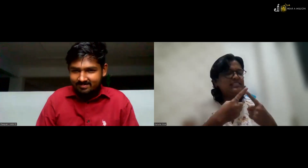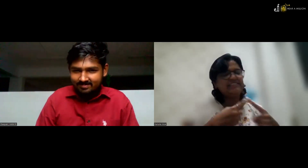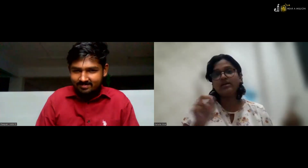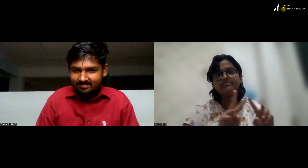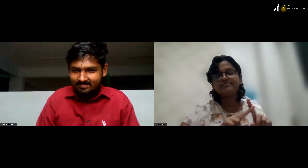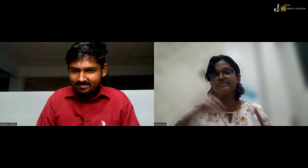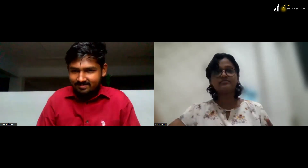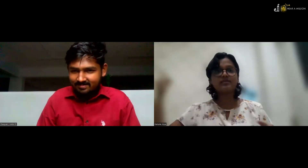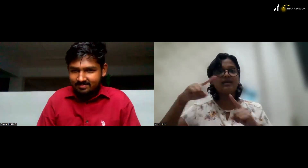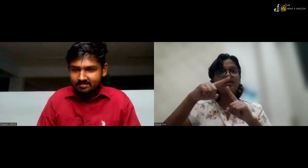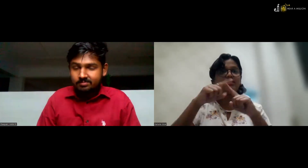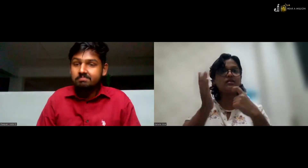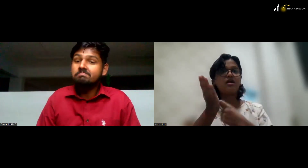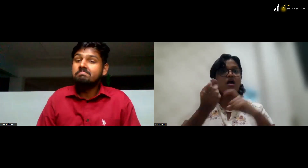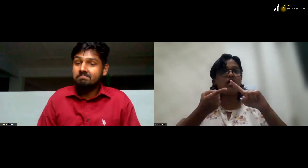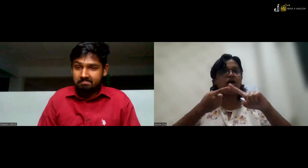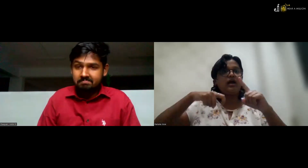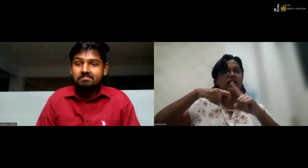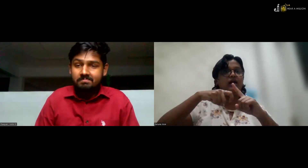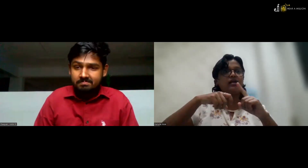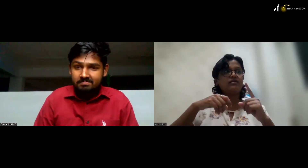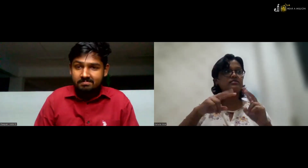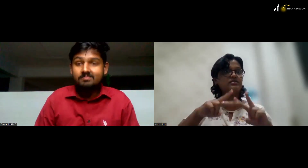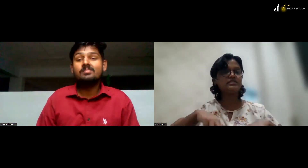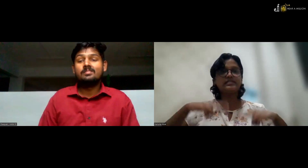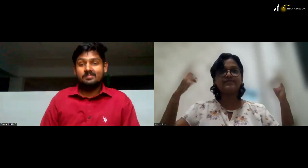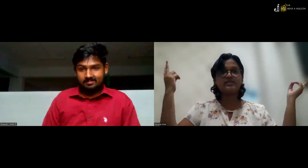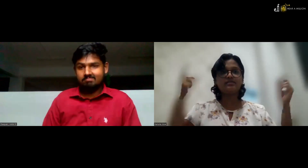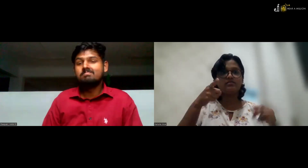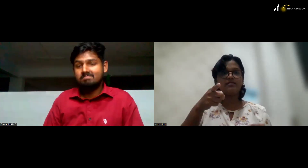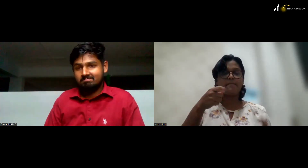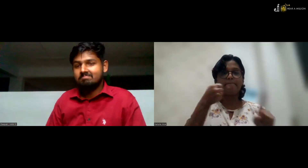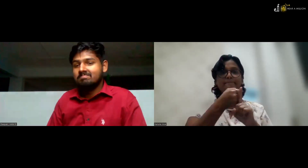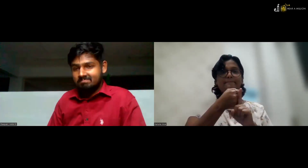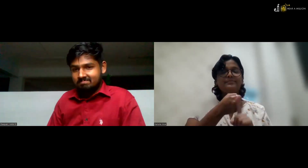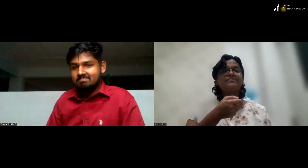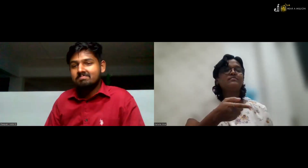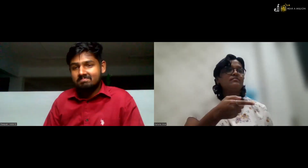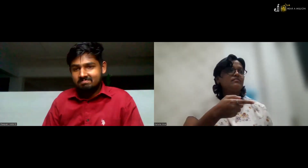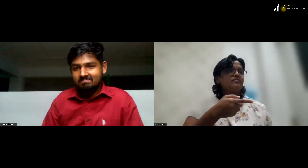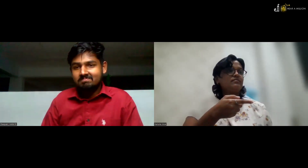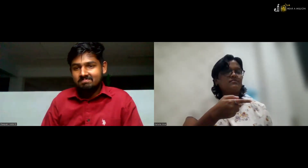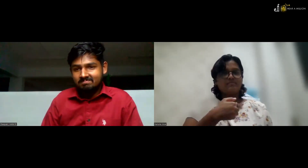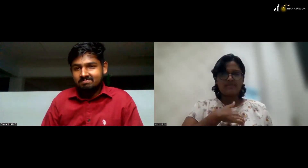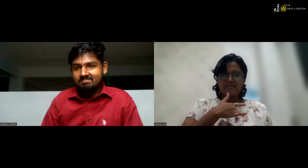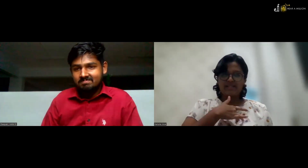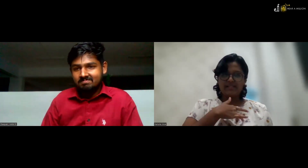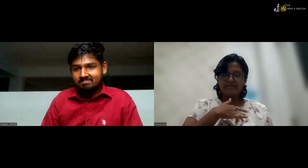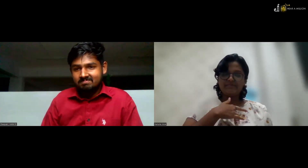around myself. So I want to experience something else. I wanted to go on a trek or